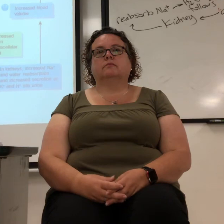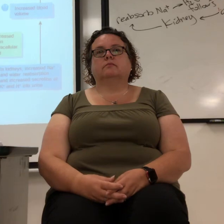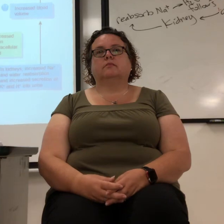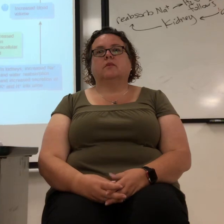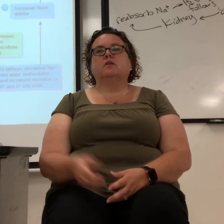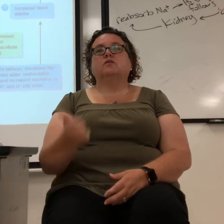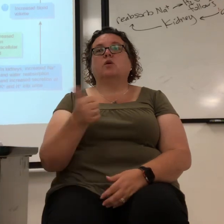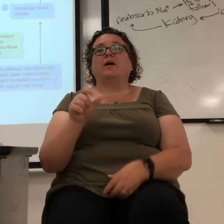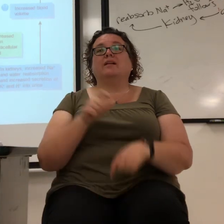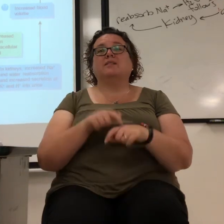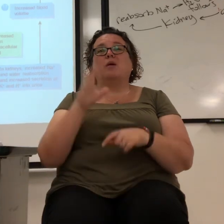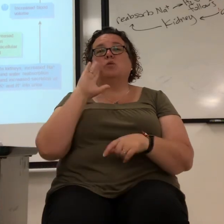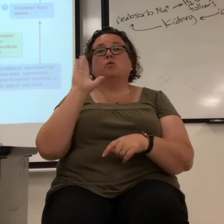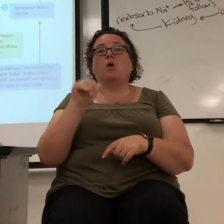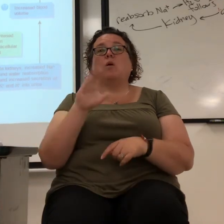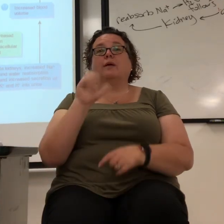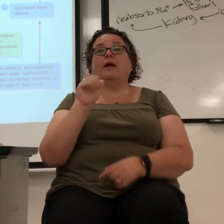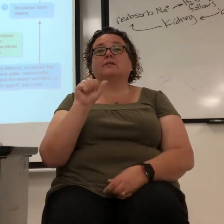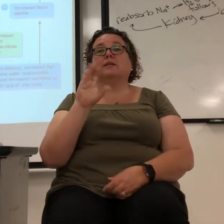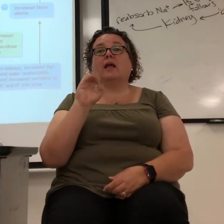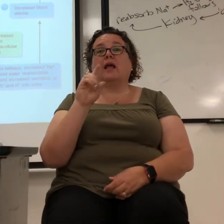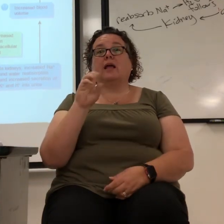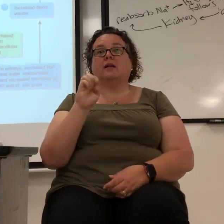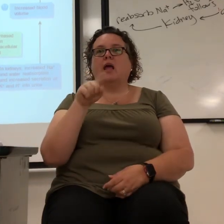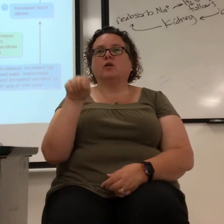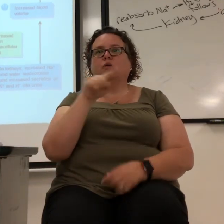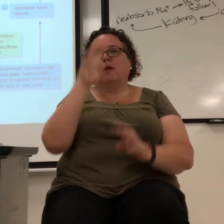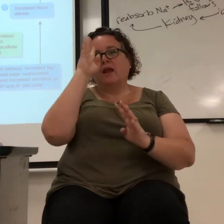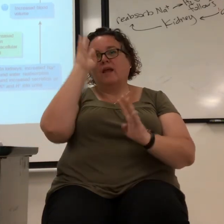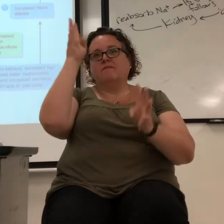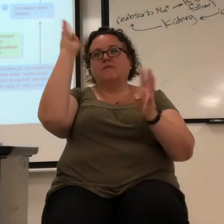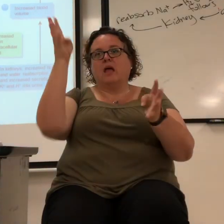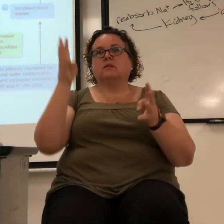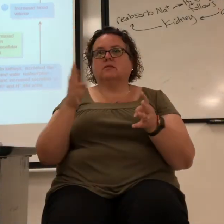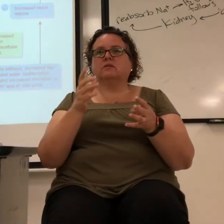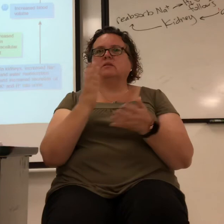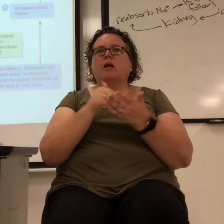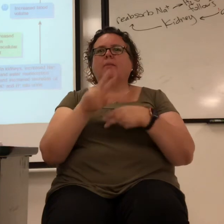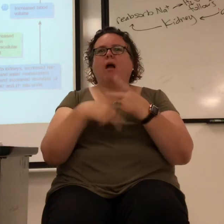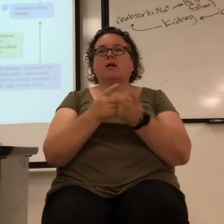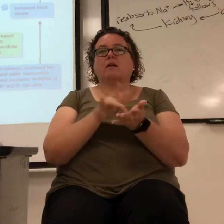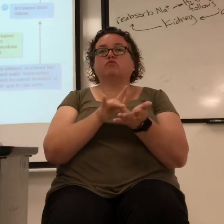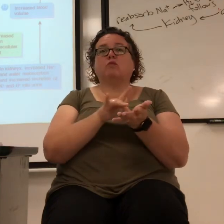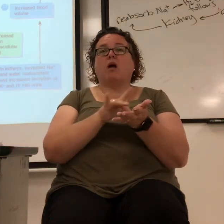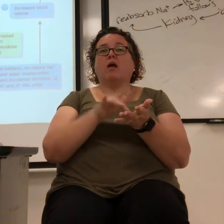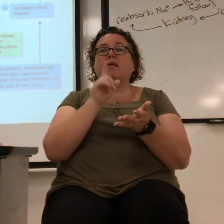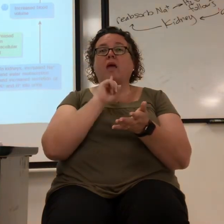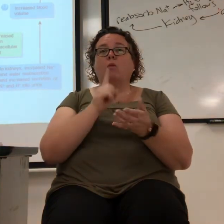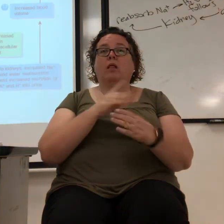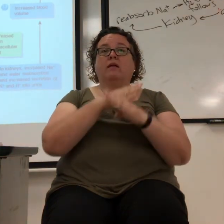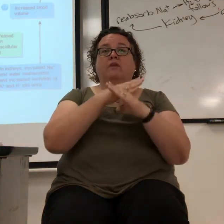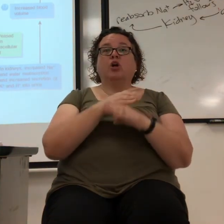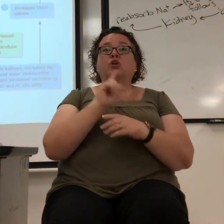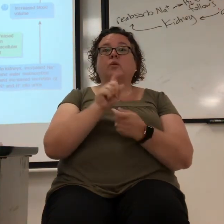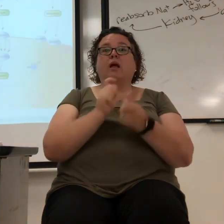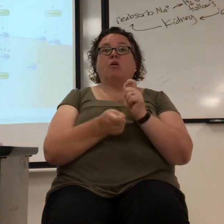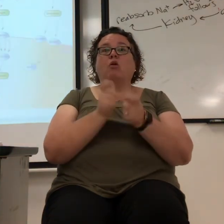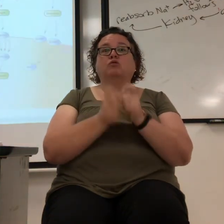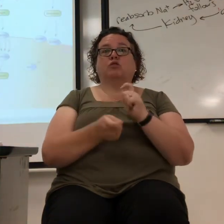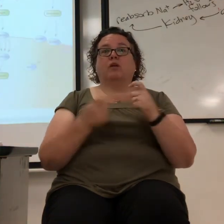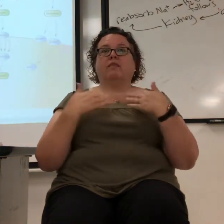So anytime you know a cascade and you can invent a drug that interferes with the cascade and you can alter the physiology, you can help